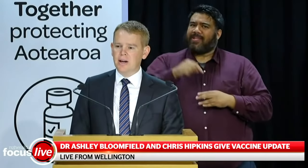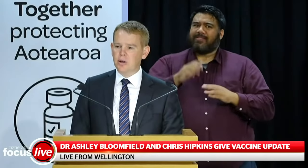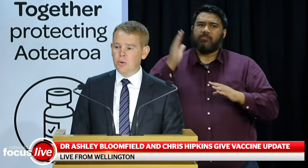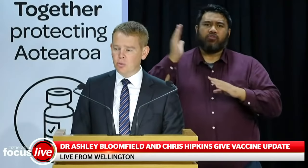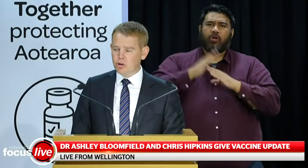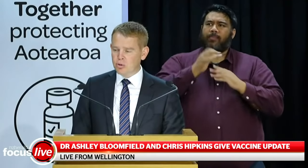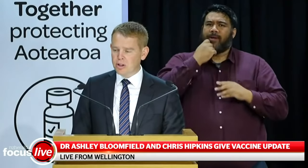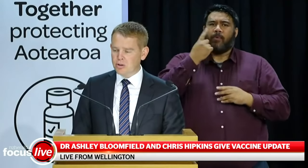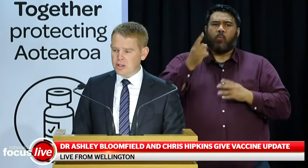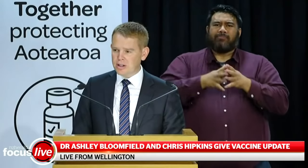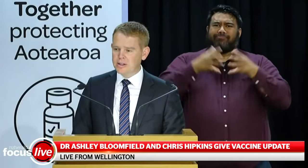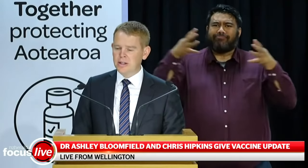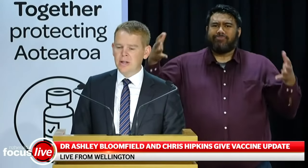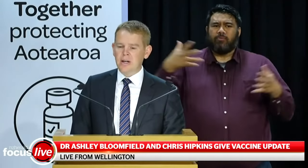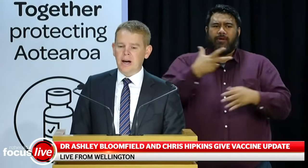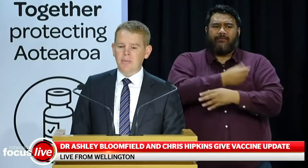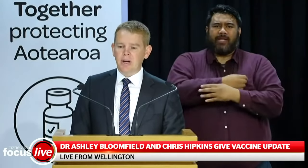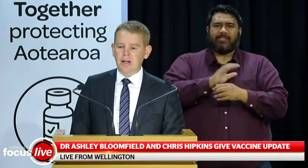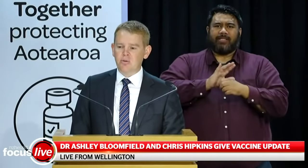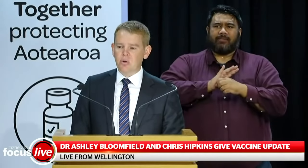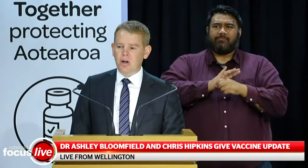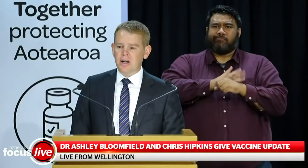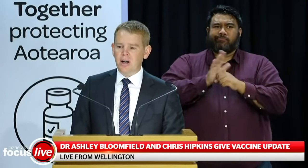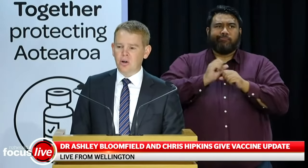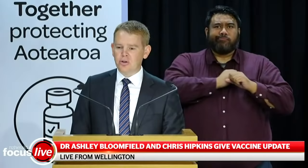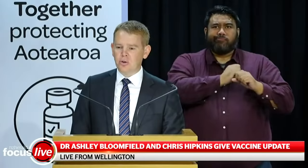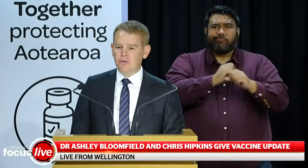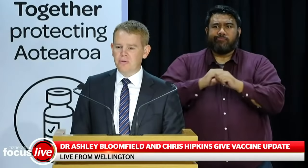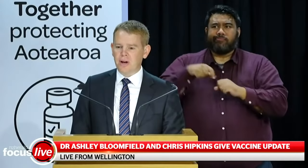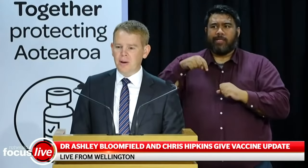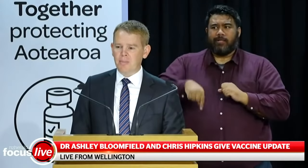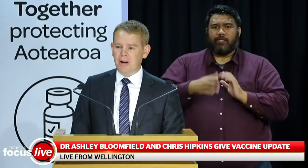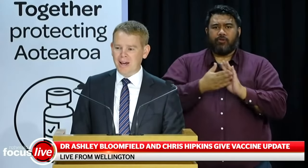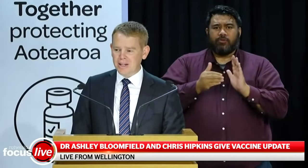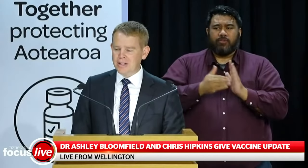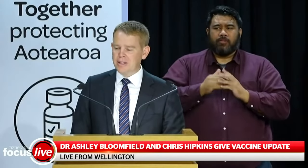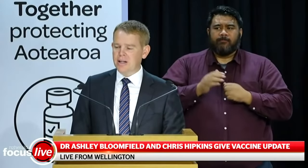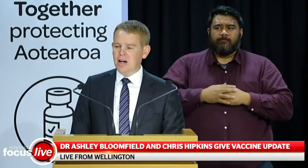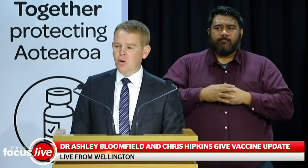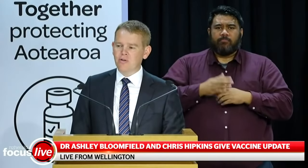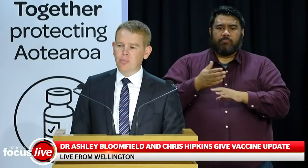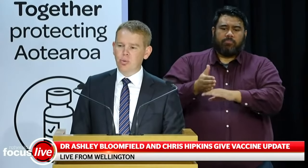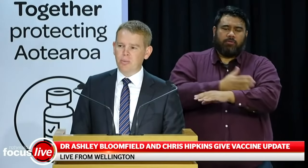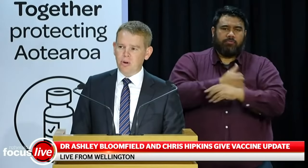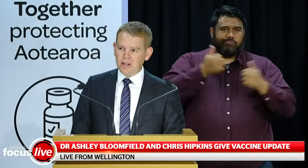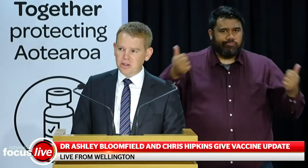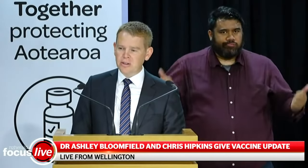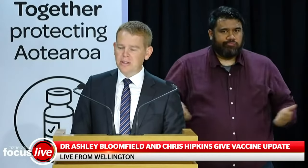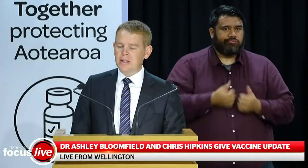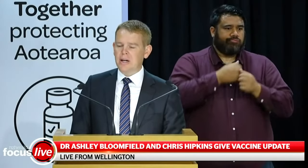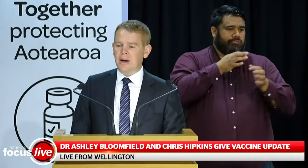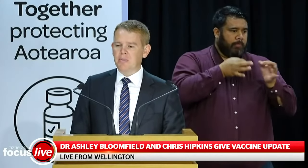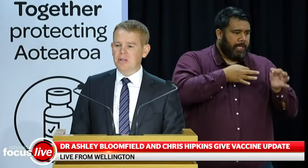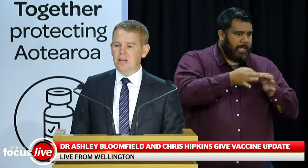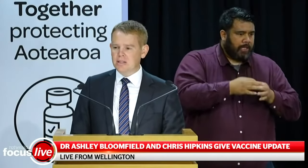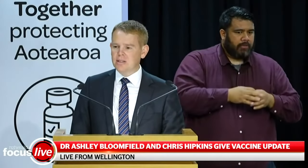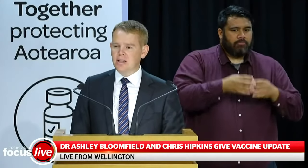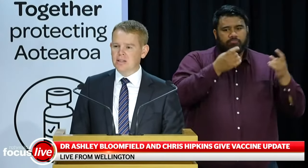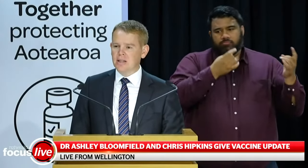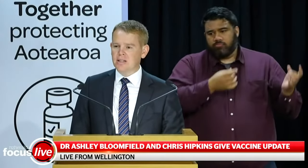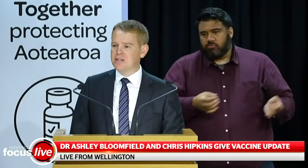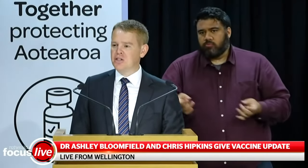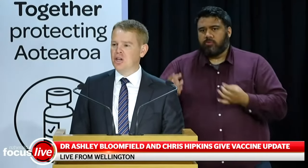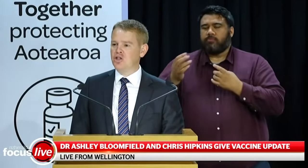campaign that we will do in New Zealand. It has required a lot of planning, a lot of preparation.